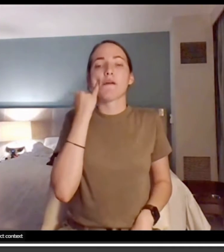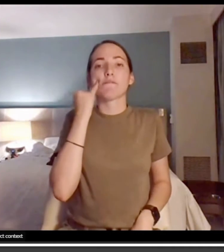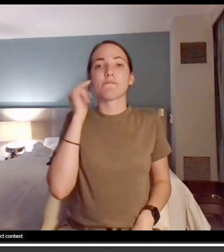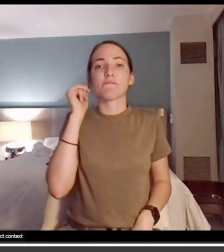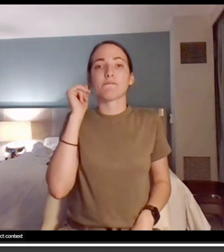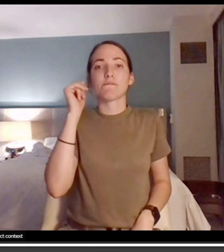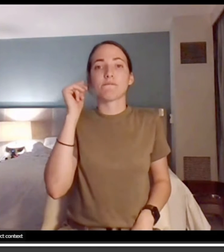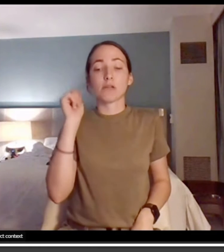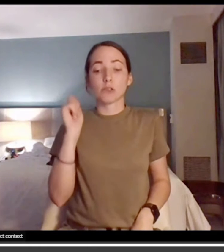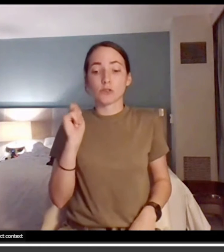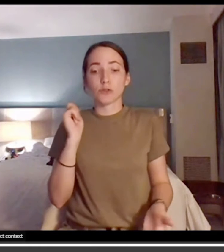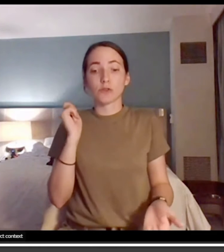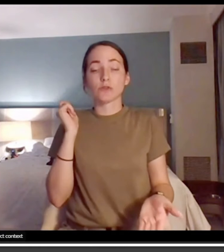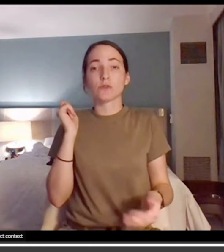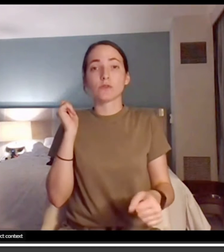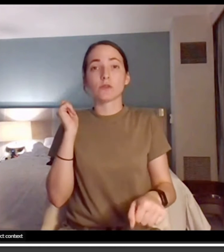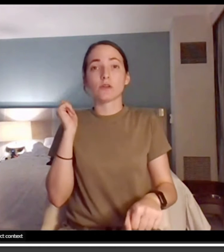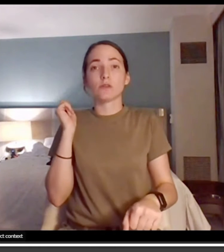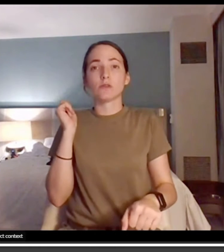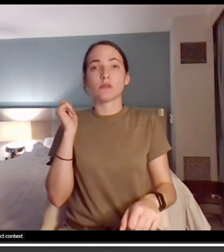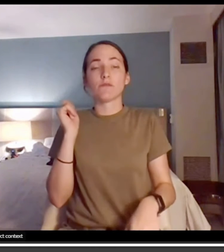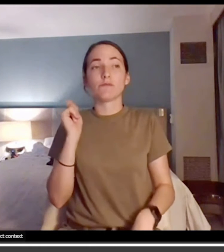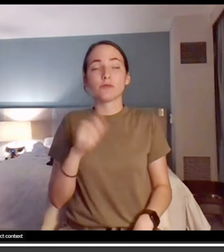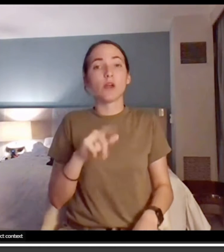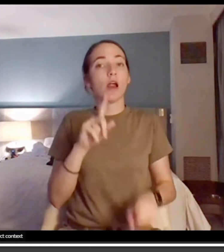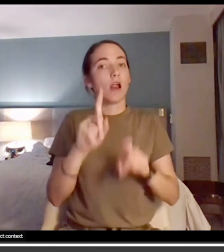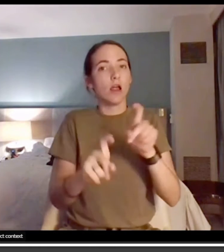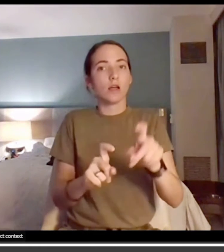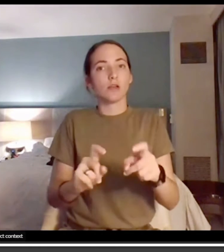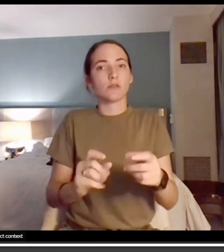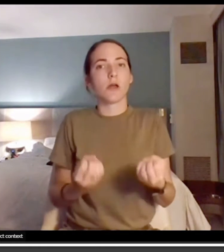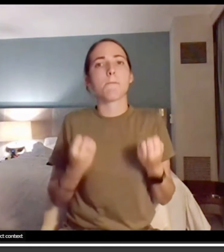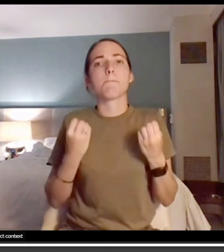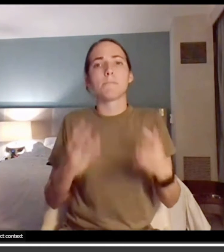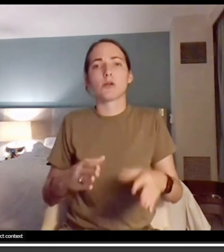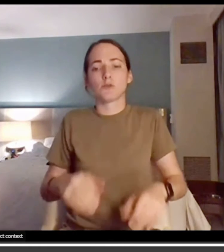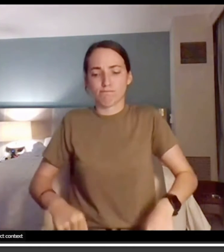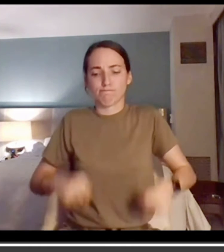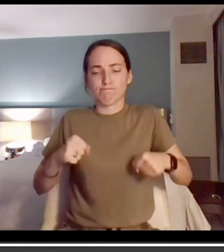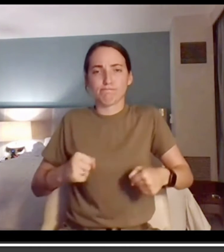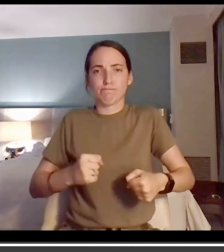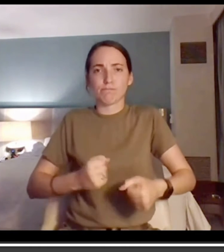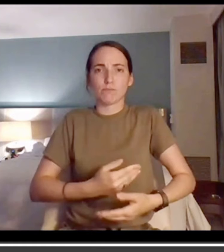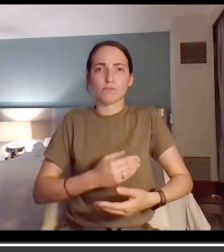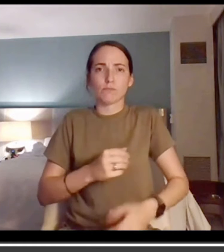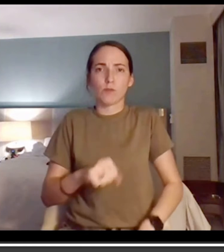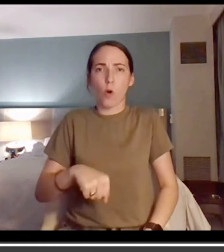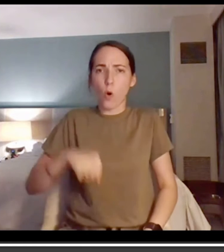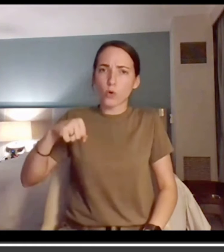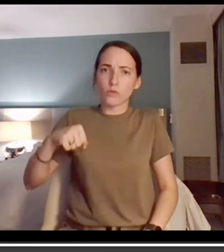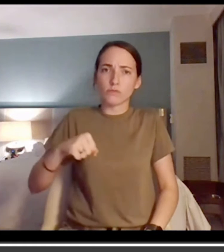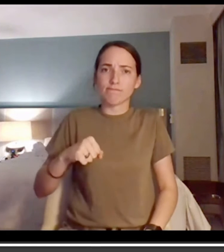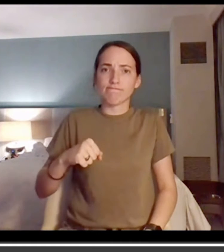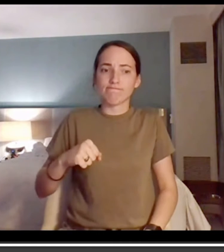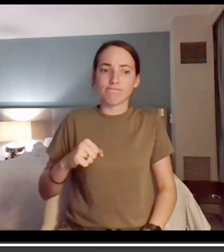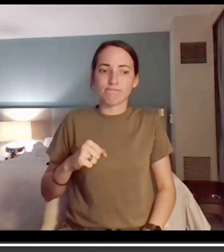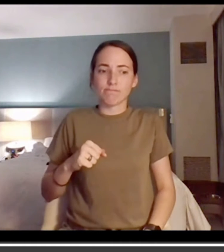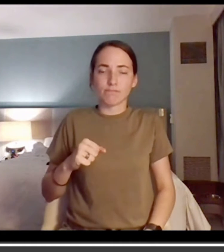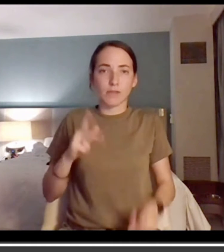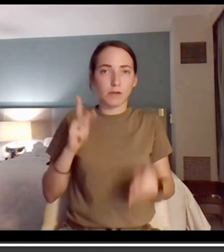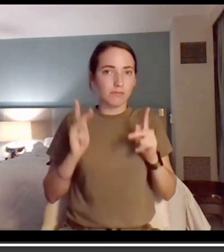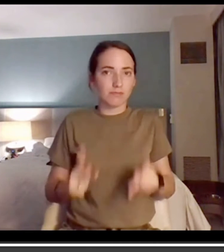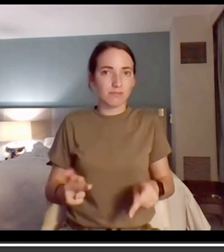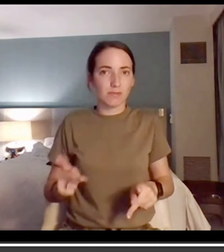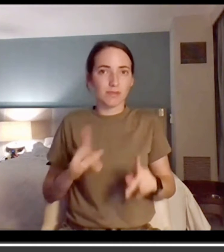I can lift 7 to 10 pounds once or twice during the course of a day, and I have to rest for 15 minutes thereafter. Or